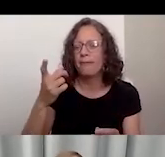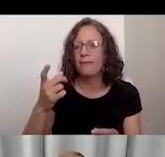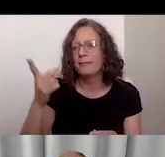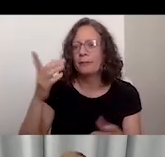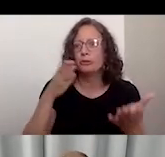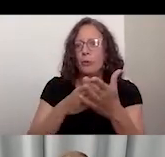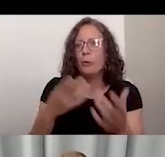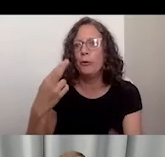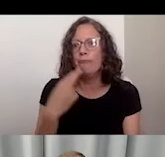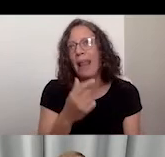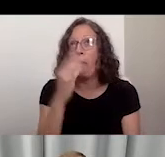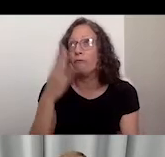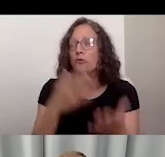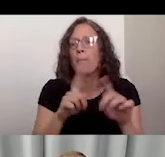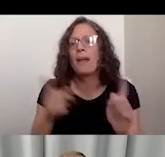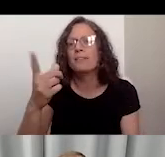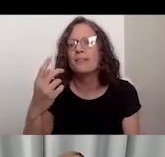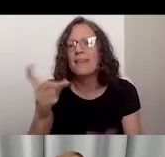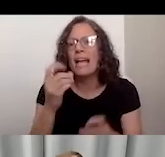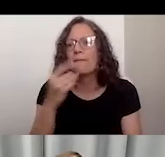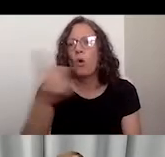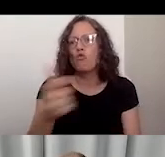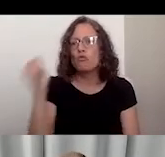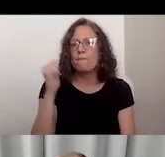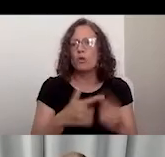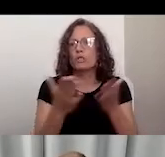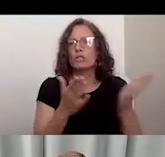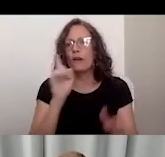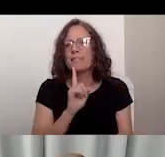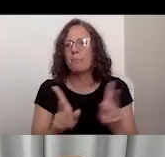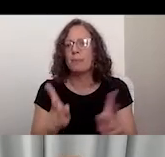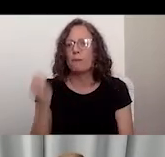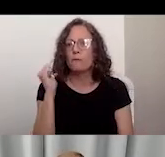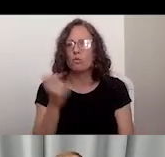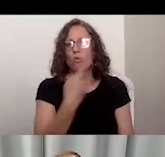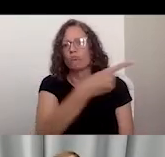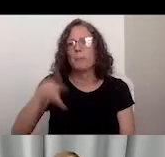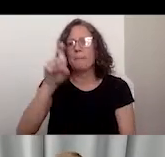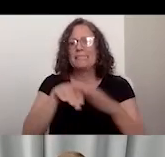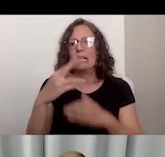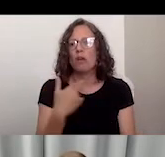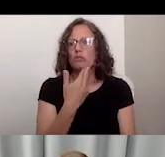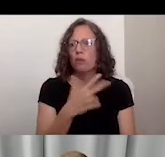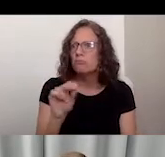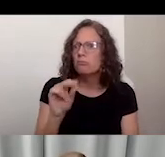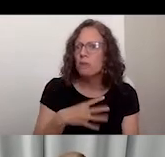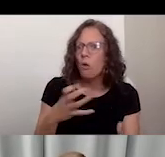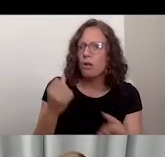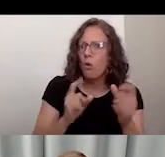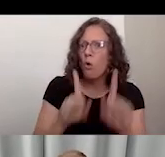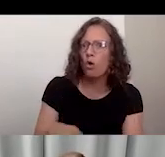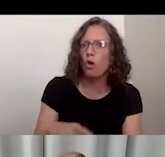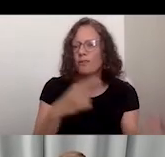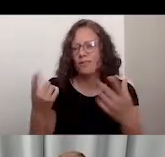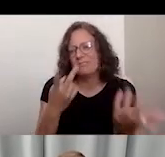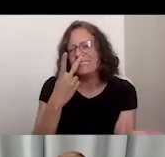funny commercials on Facebook and these, or you've seen the articles where somebody has sued a restaurant because they won't